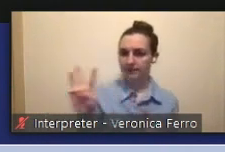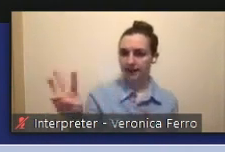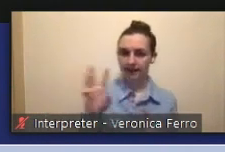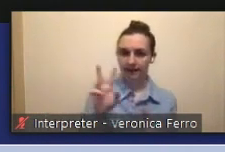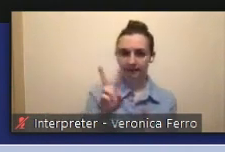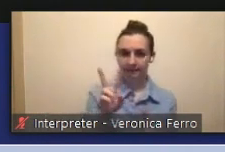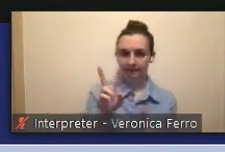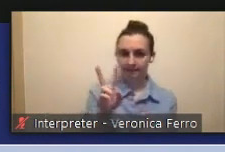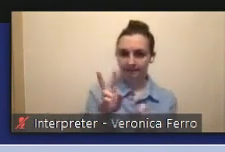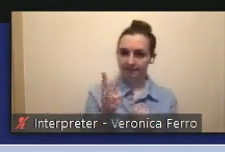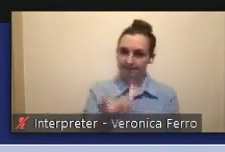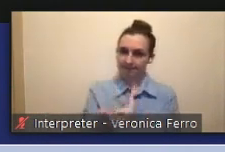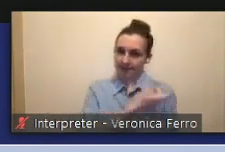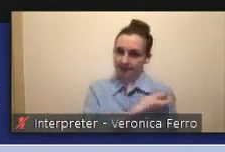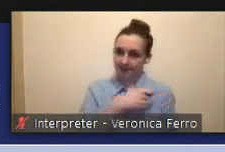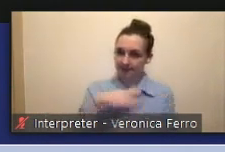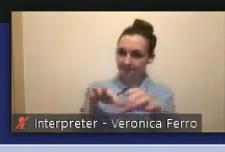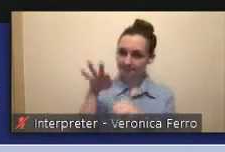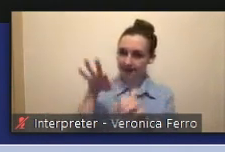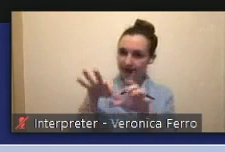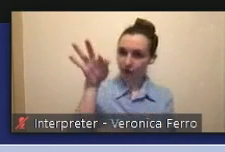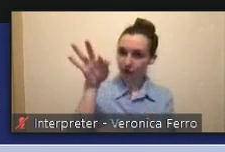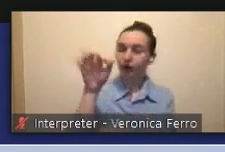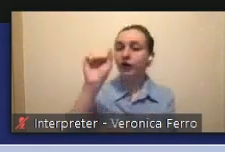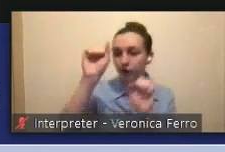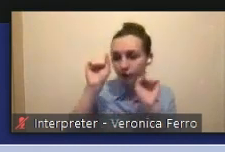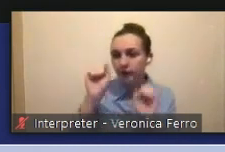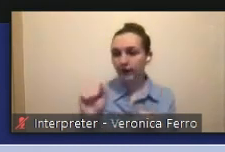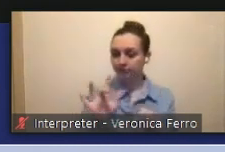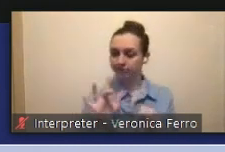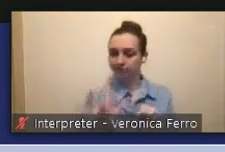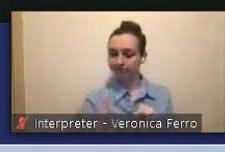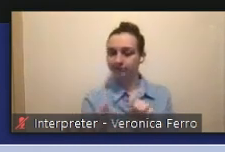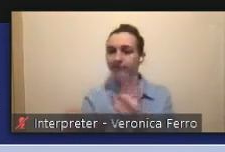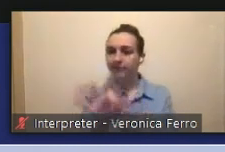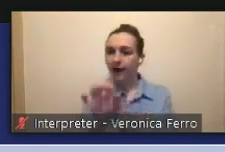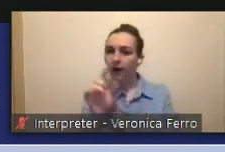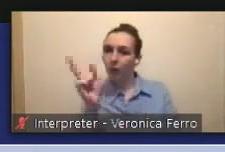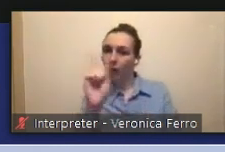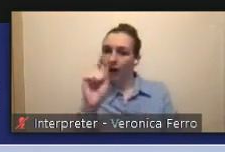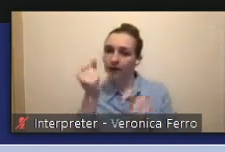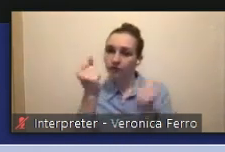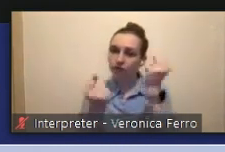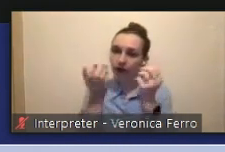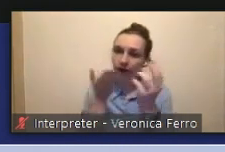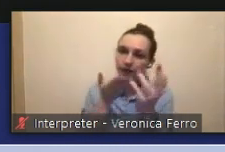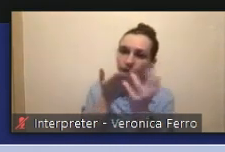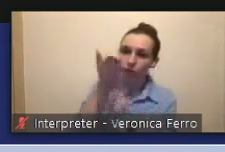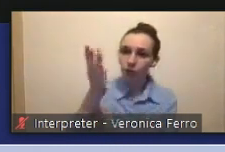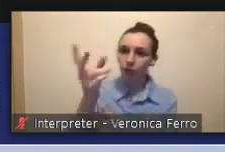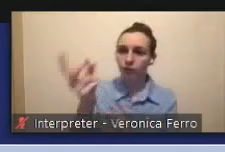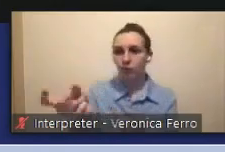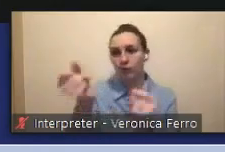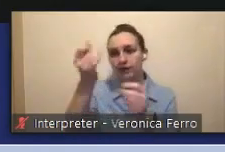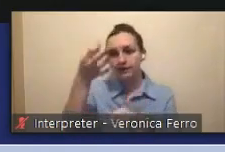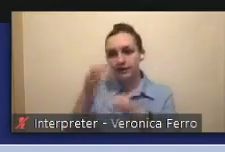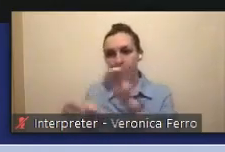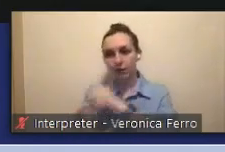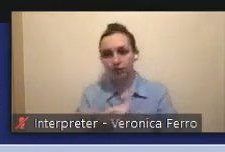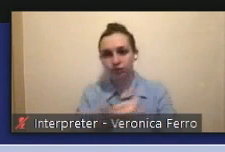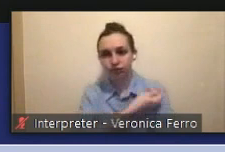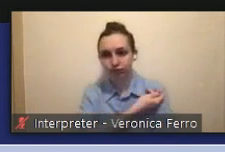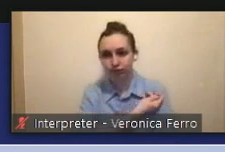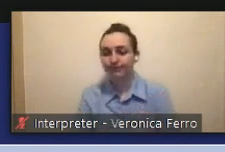number of different sites that are drive-through, make it simple and quick for you to get your booster shot. Next slide, please.